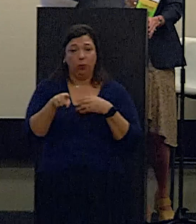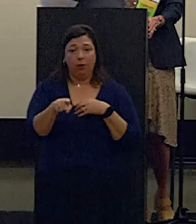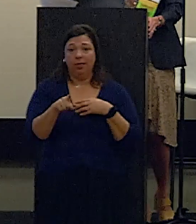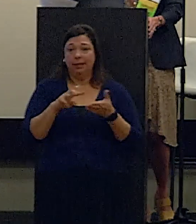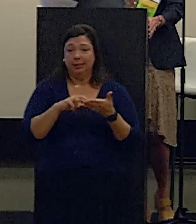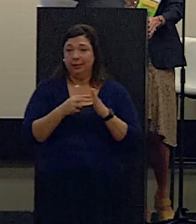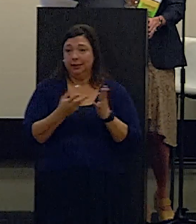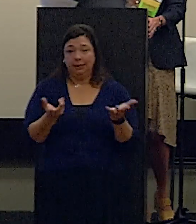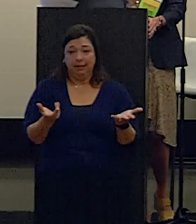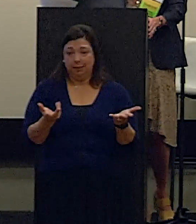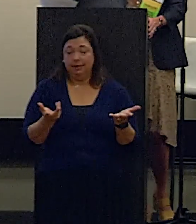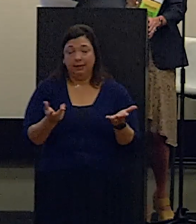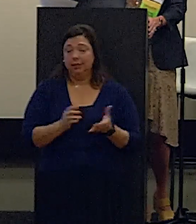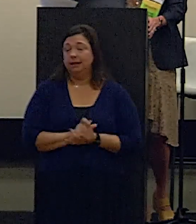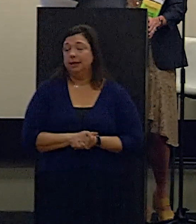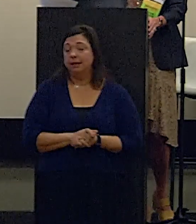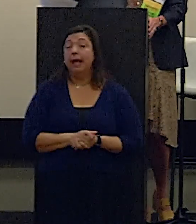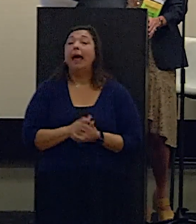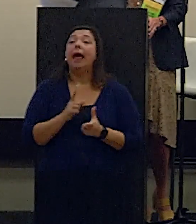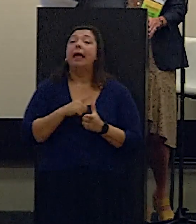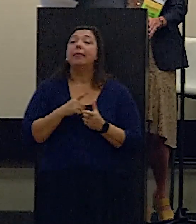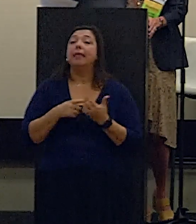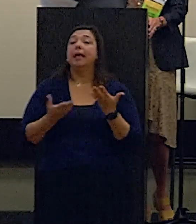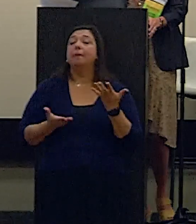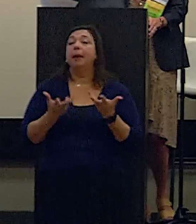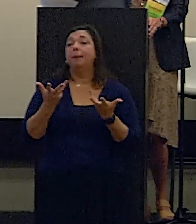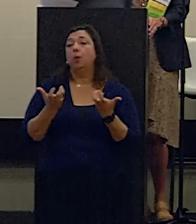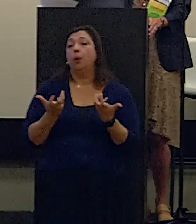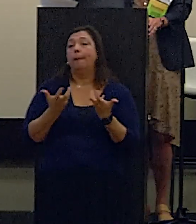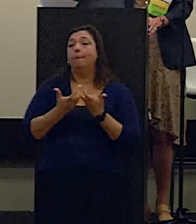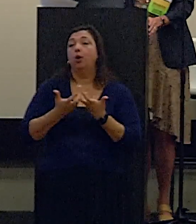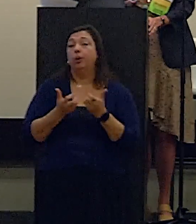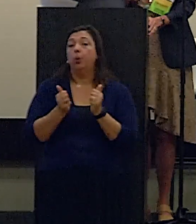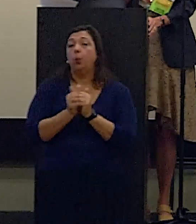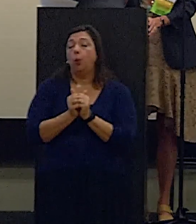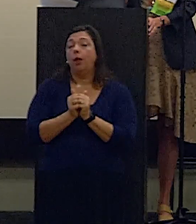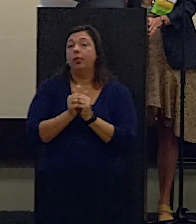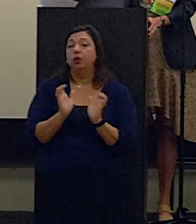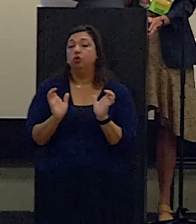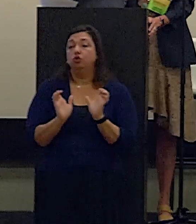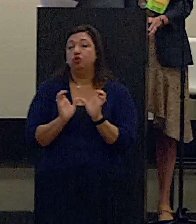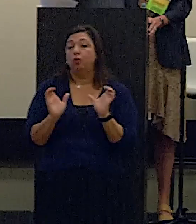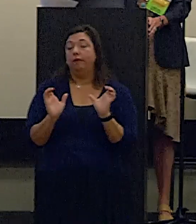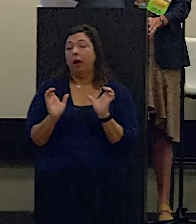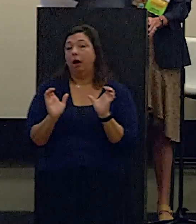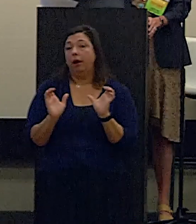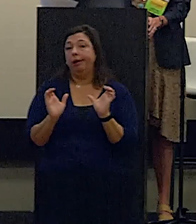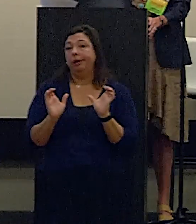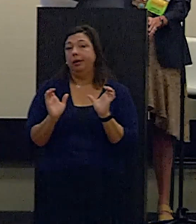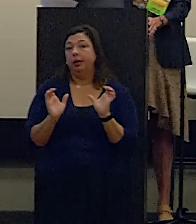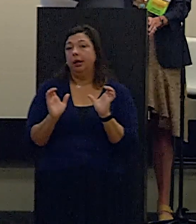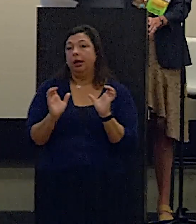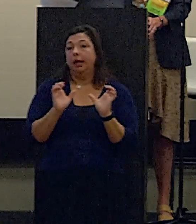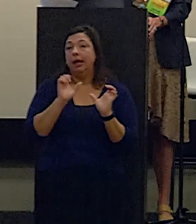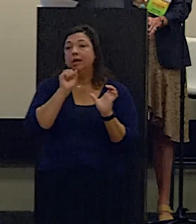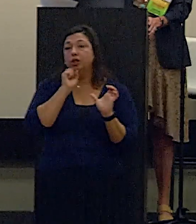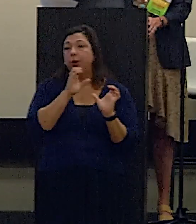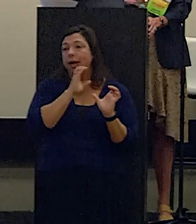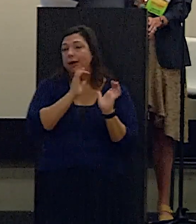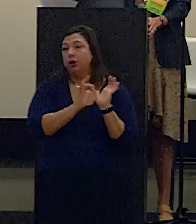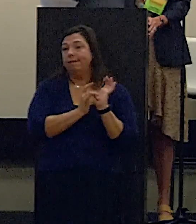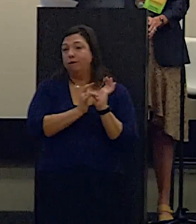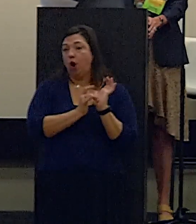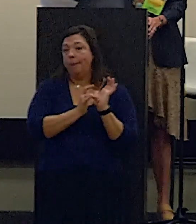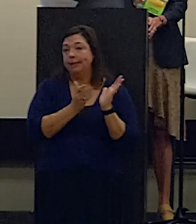is. Then you might want to partner with a certified geriatric